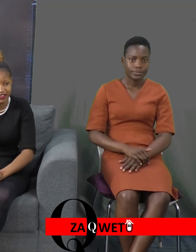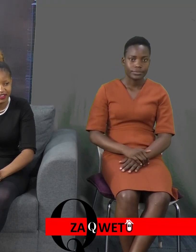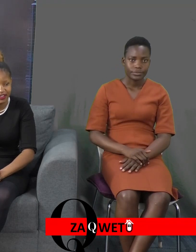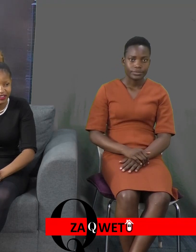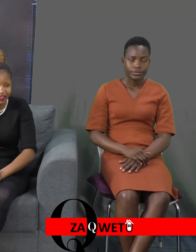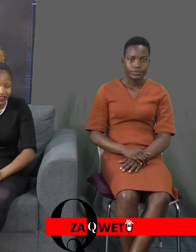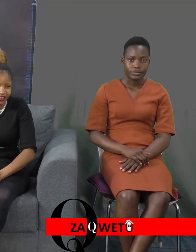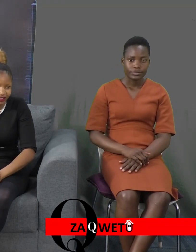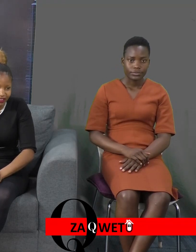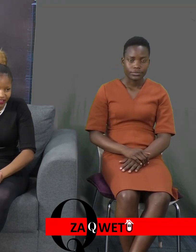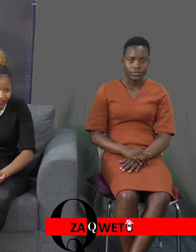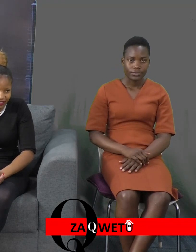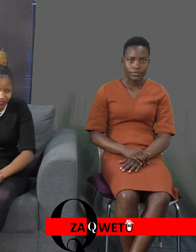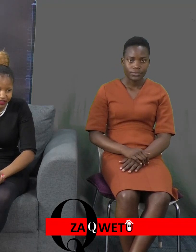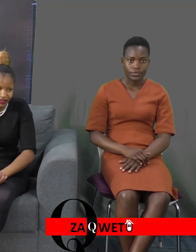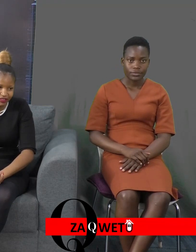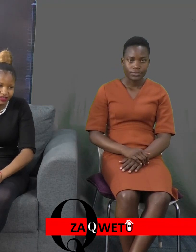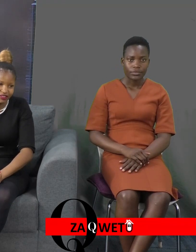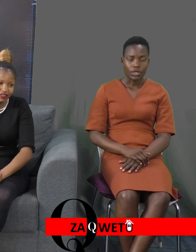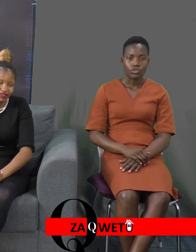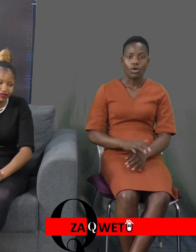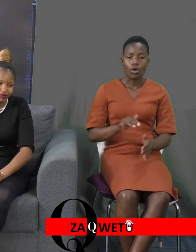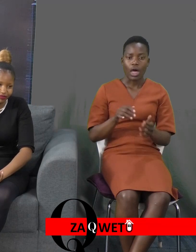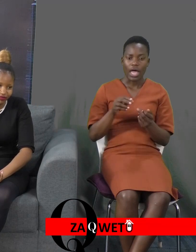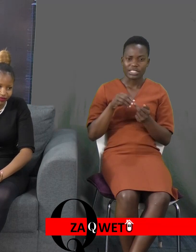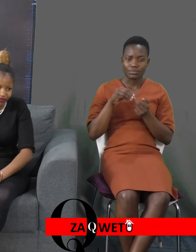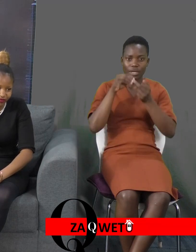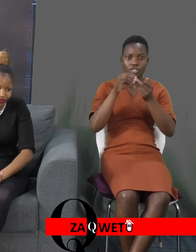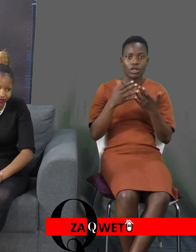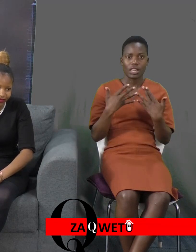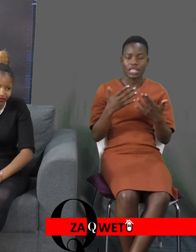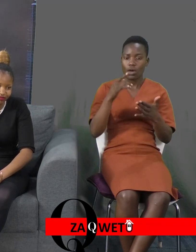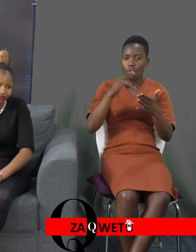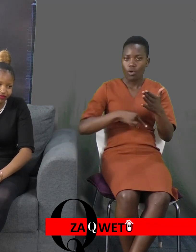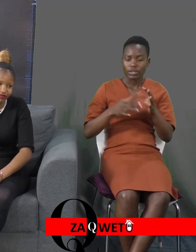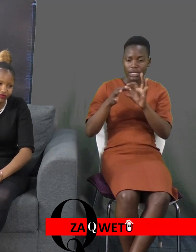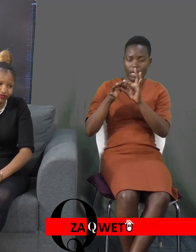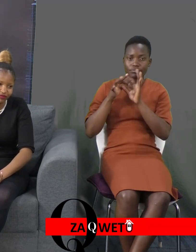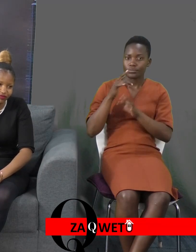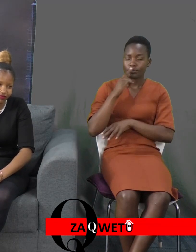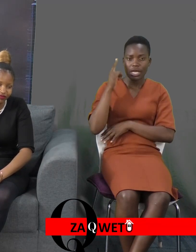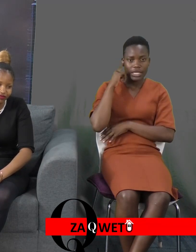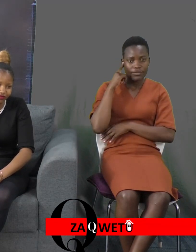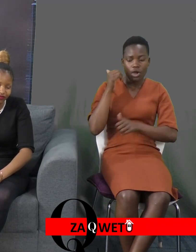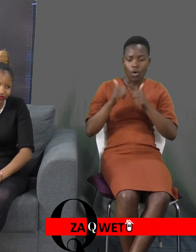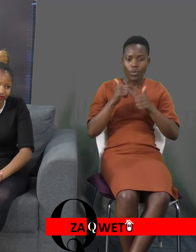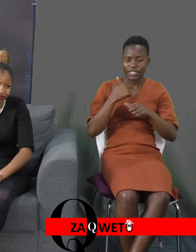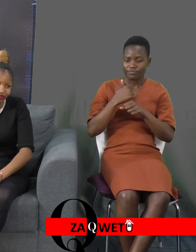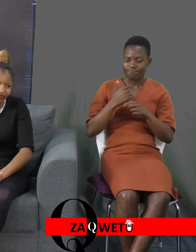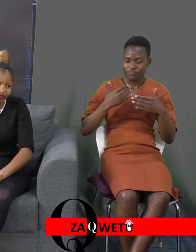Yes. So what is that unique thing in the deaf culture that really excites you